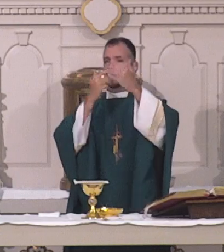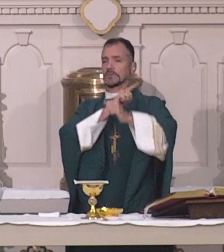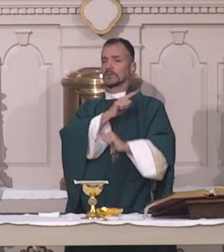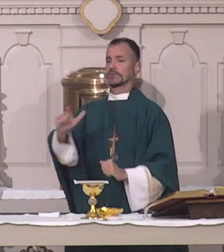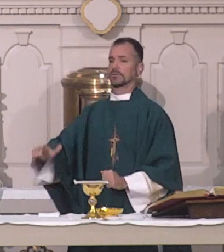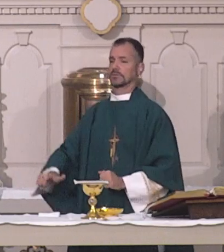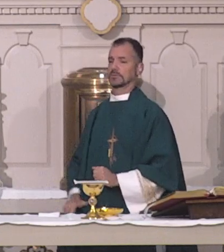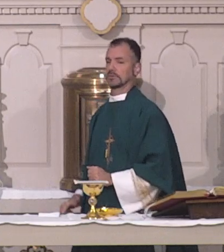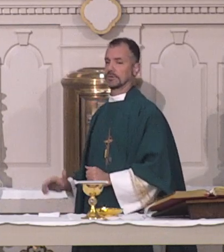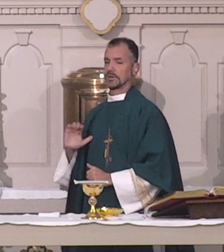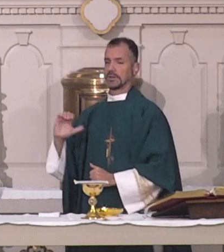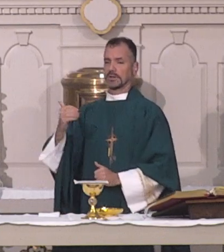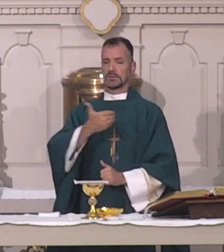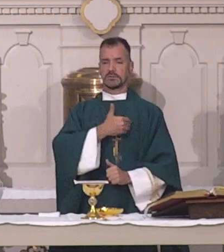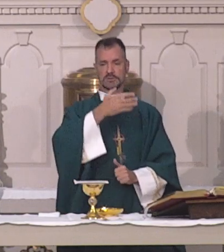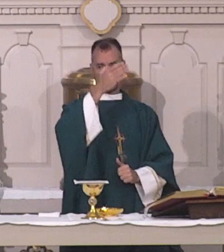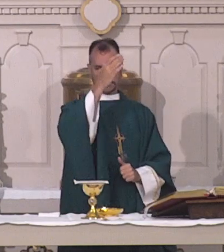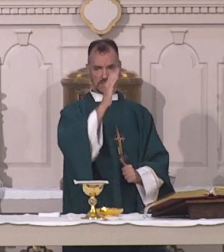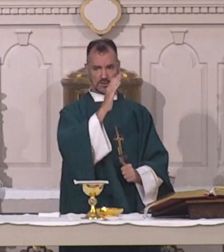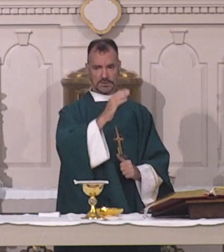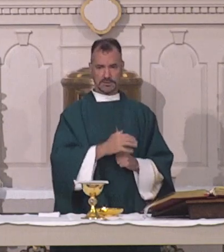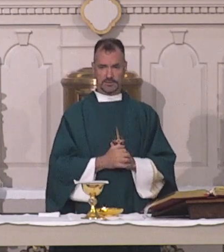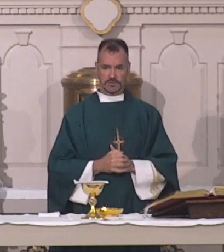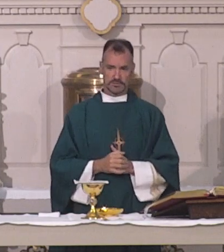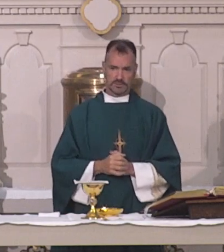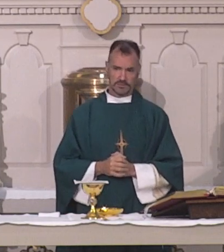Let us give thanks to the Lord our God.